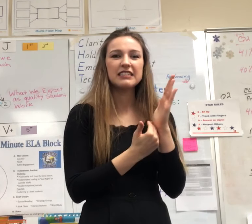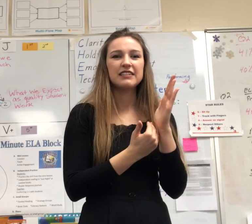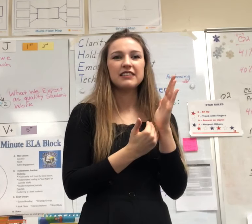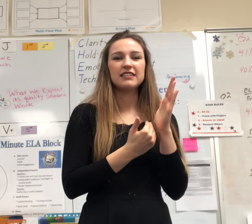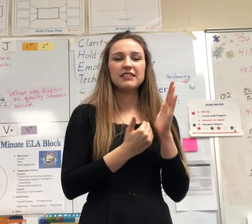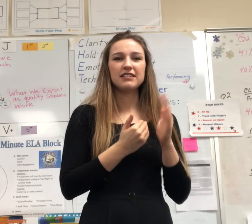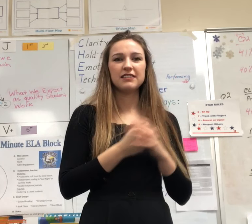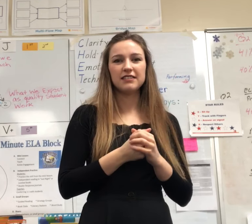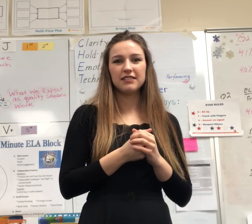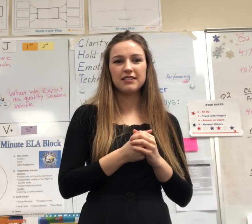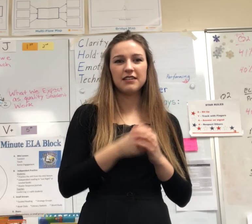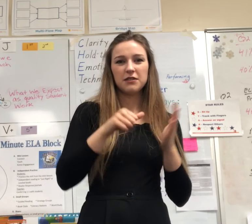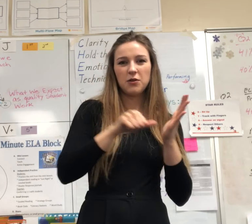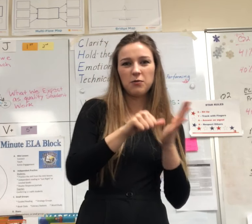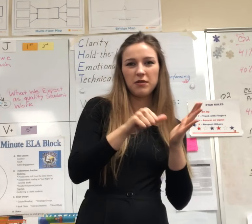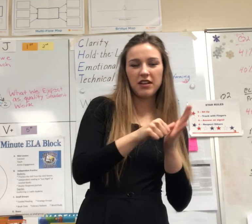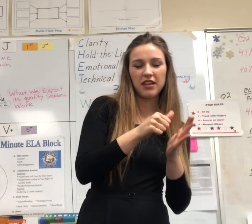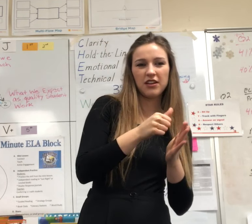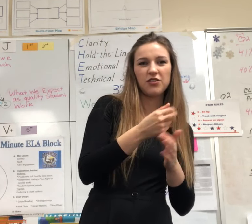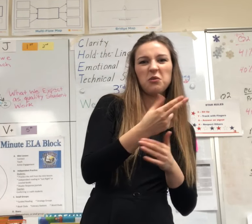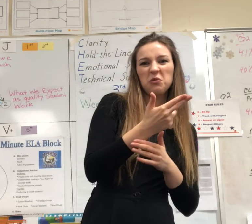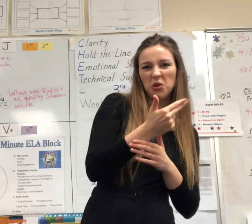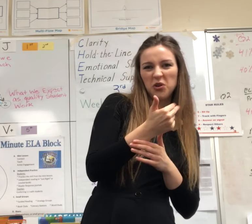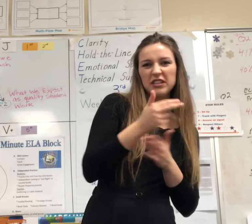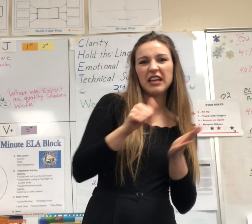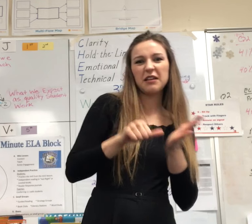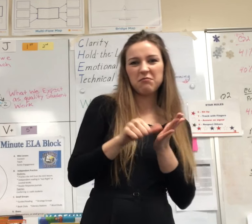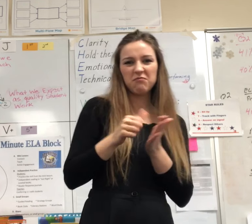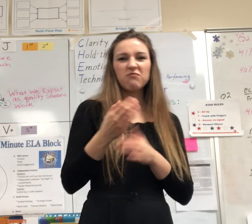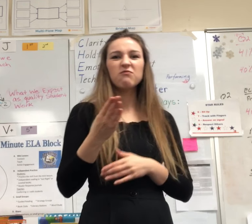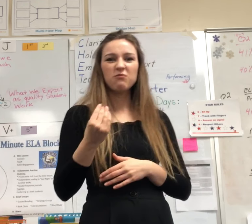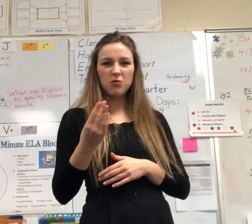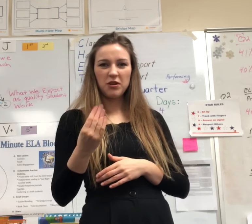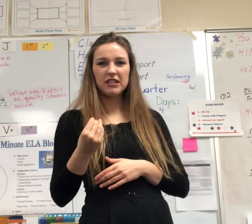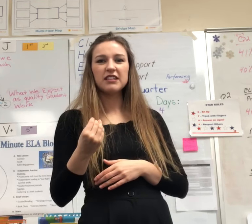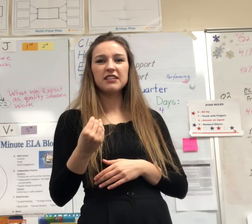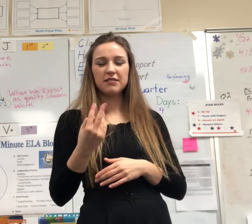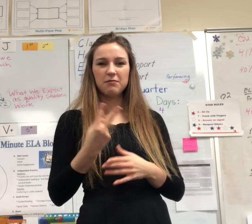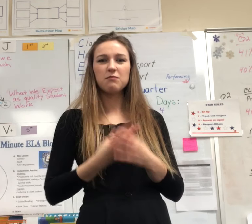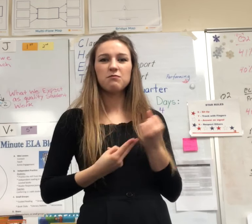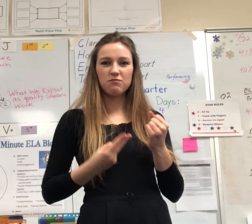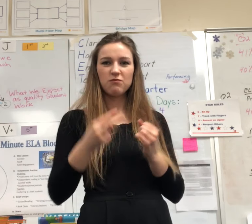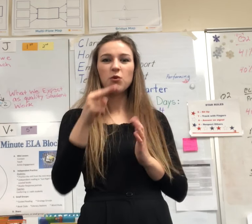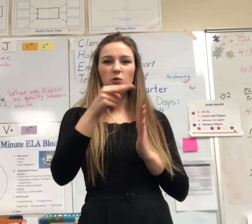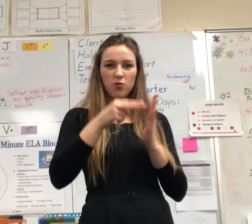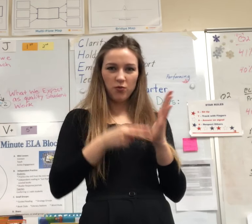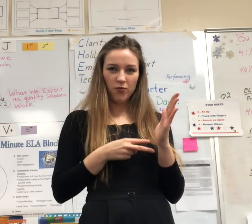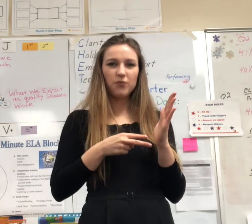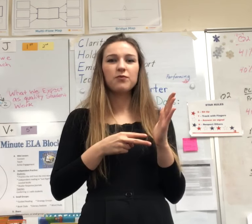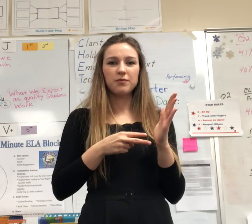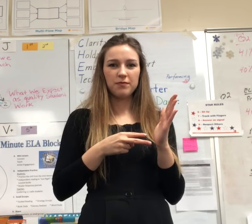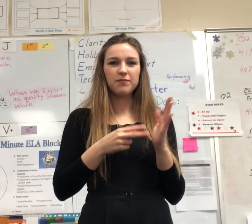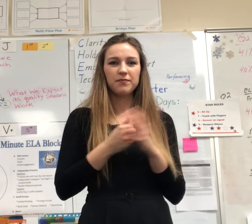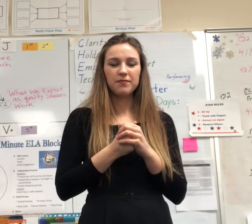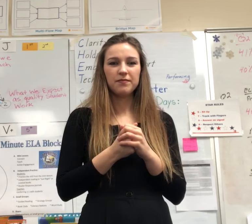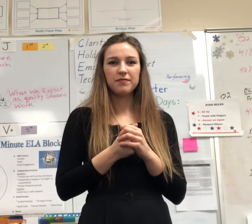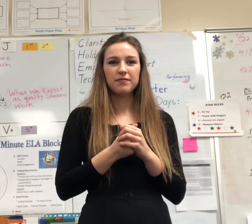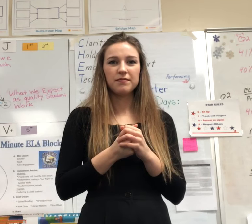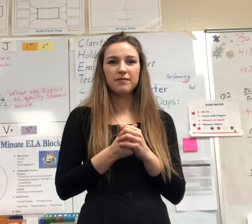13 and 14. And I want you to talk about, you're going to read it through, and then I'm going to assign you to